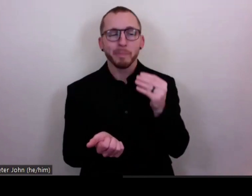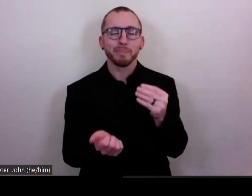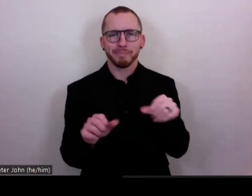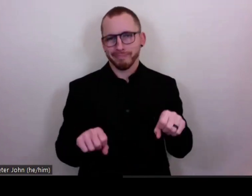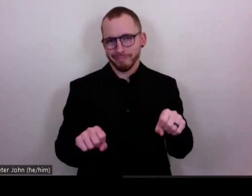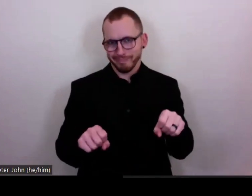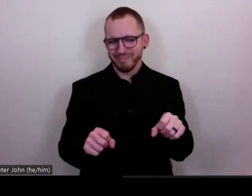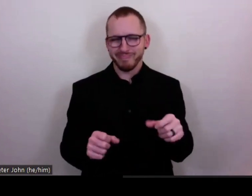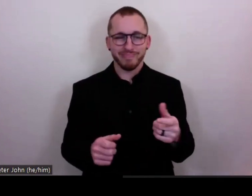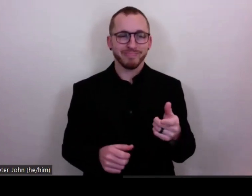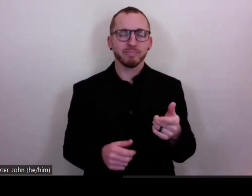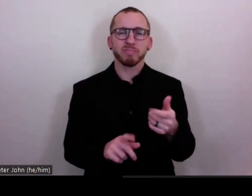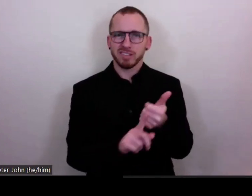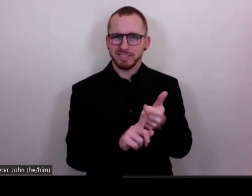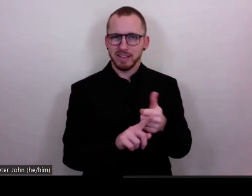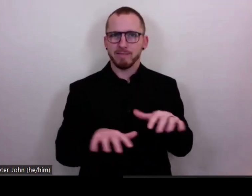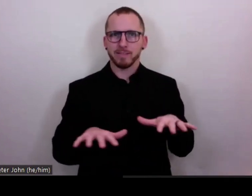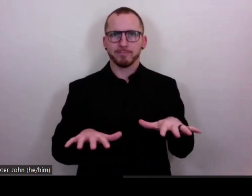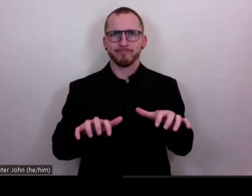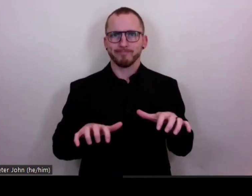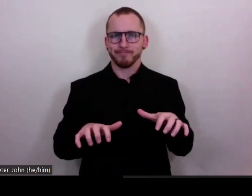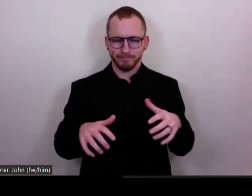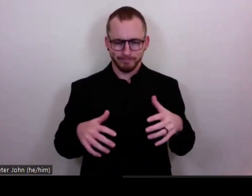was 18.